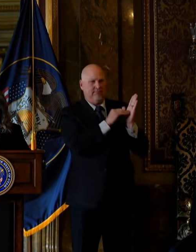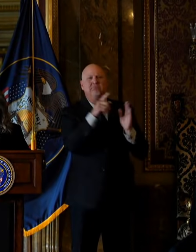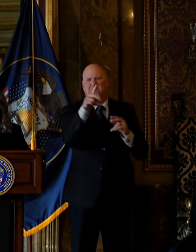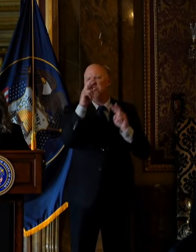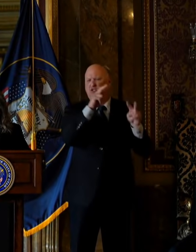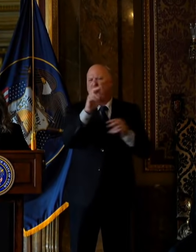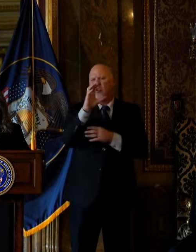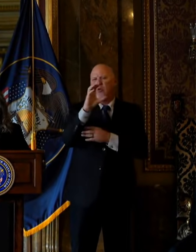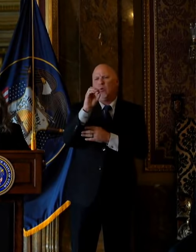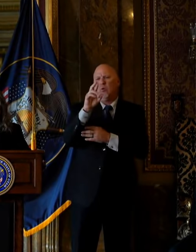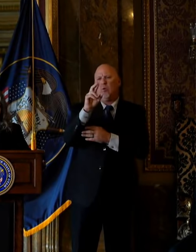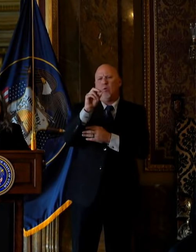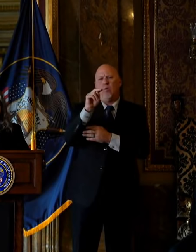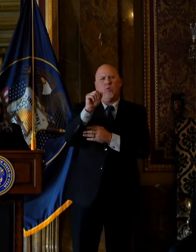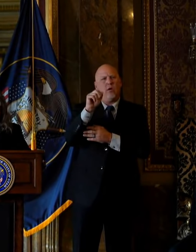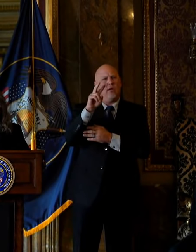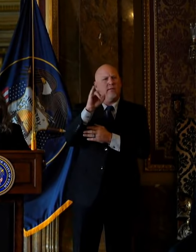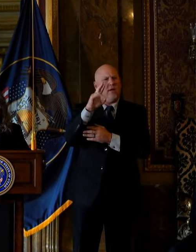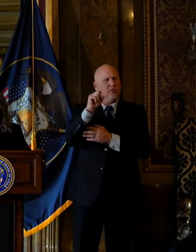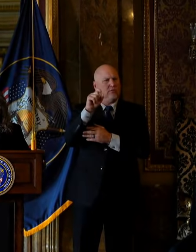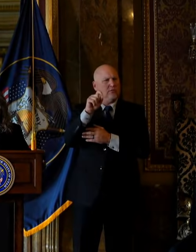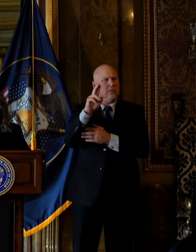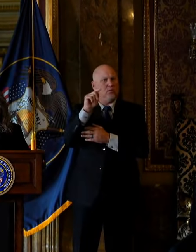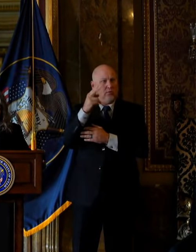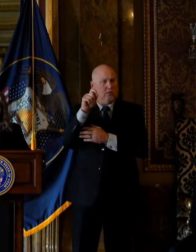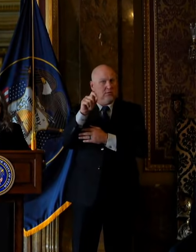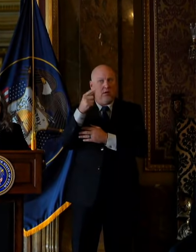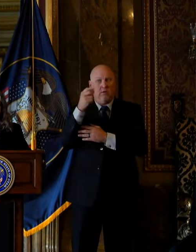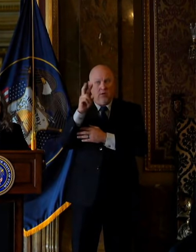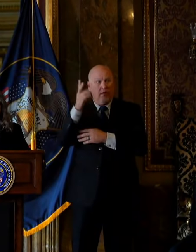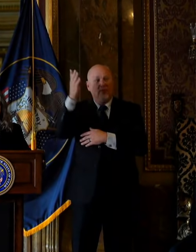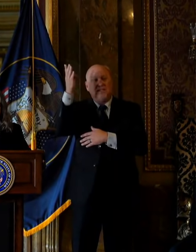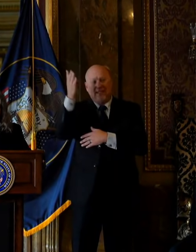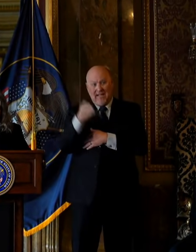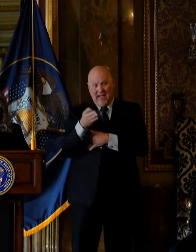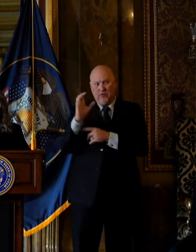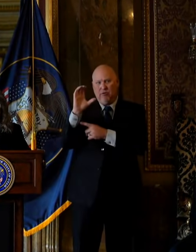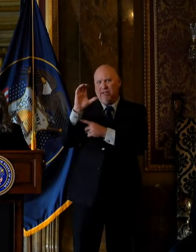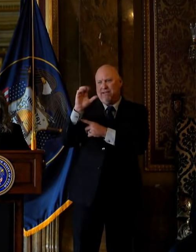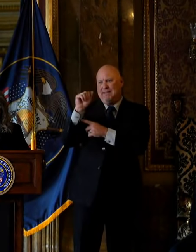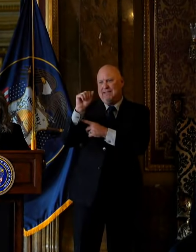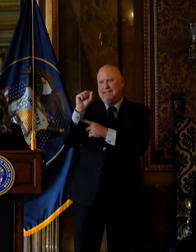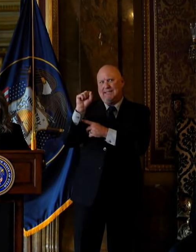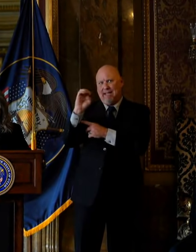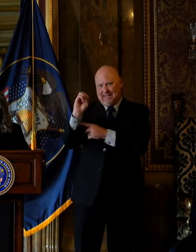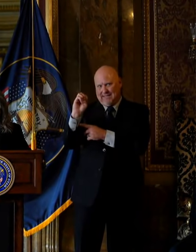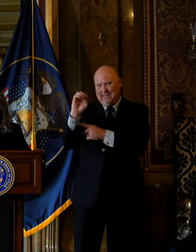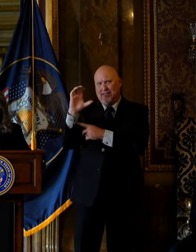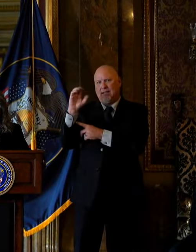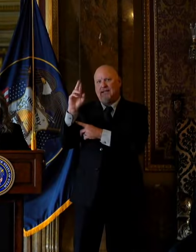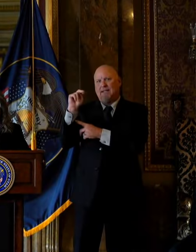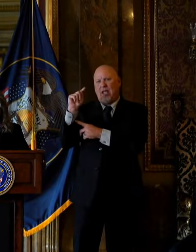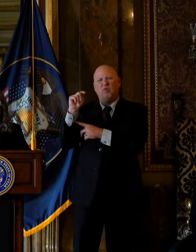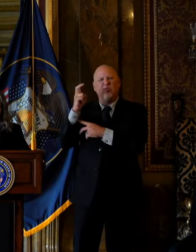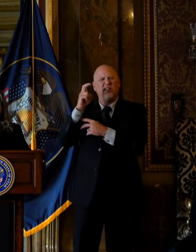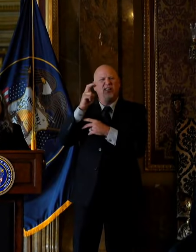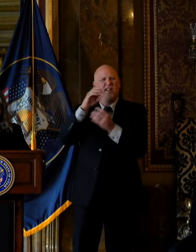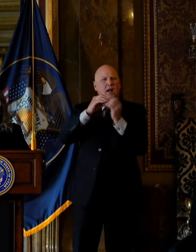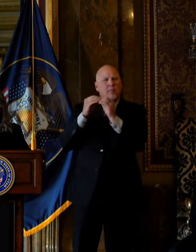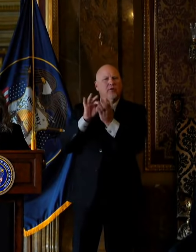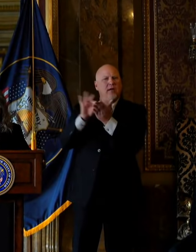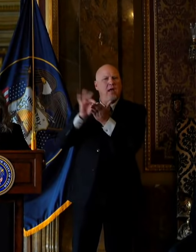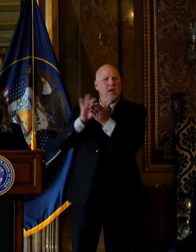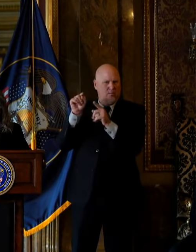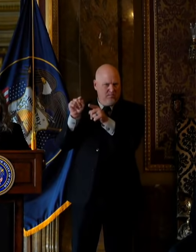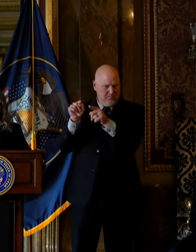coronavirus.utah.gov/case counts, you can now find the following information. Case counts by individual school. Right now, we're reporting total